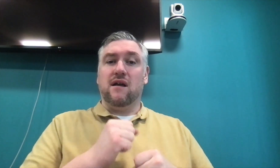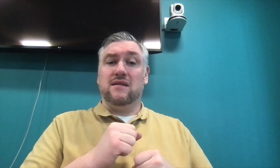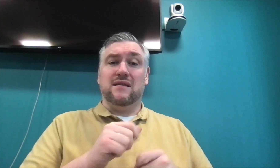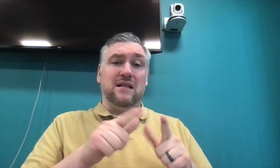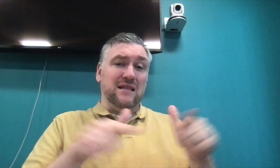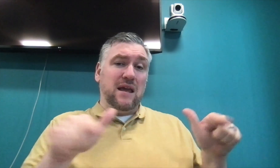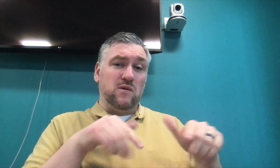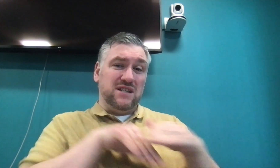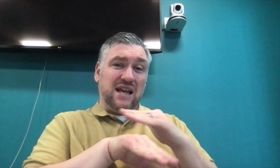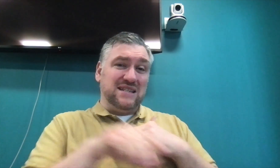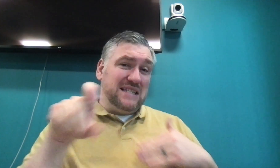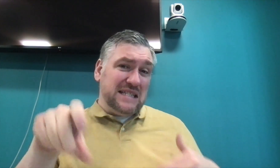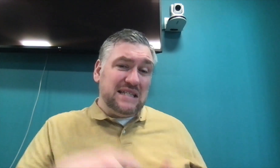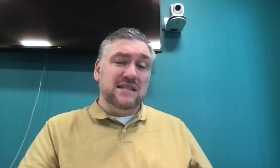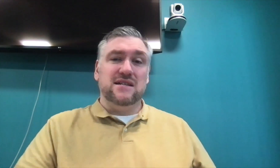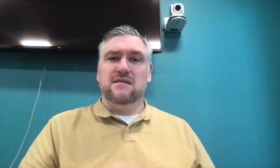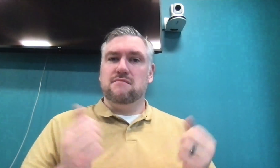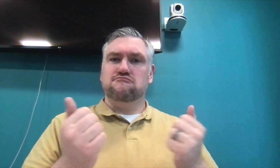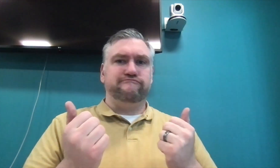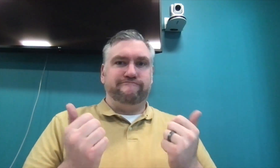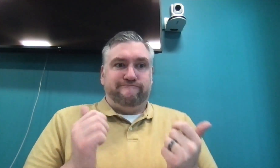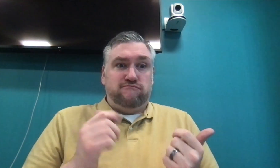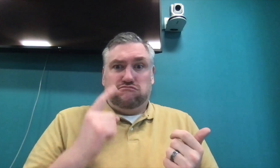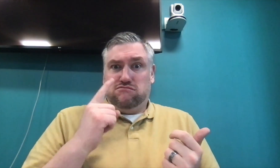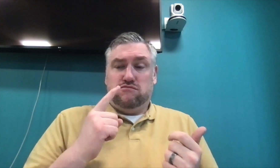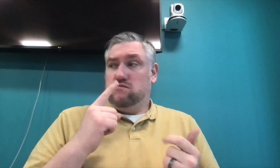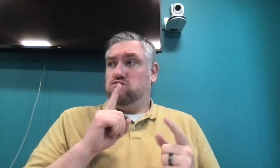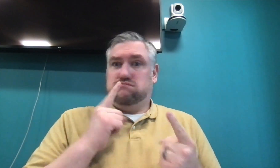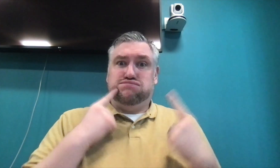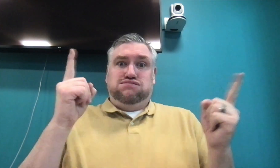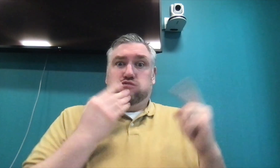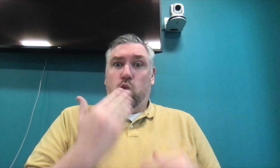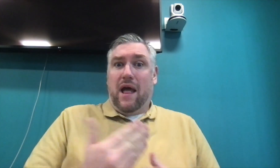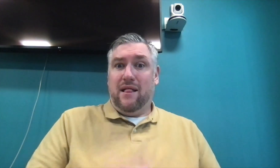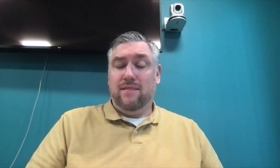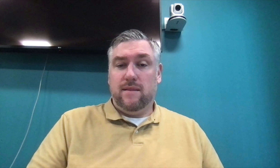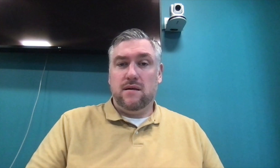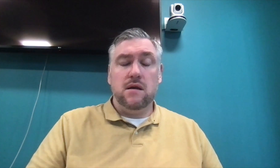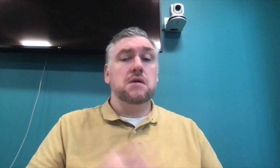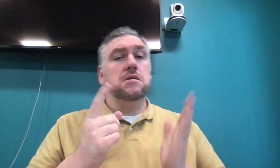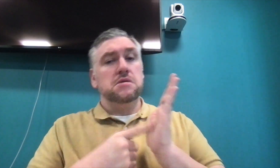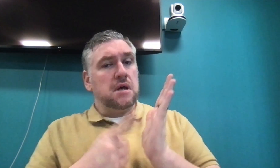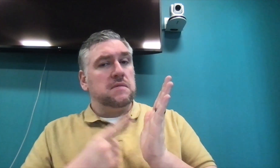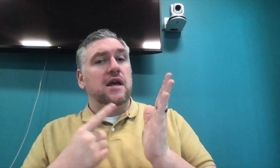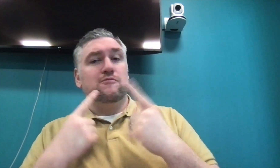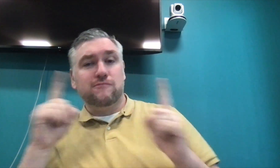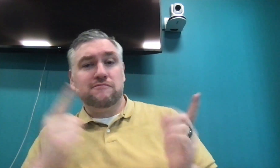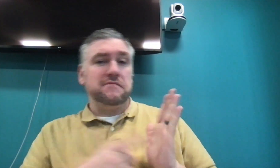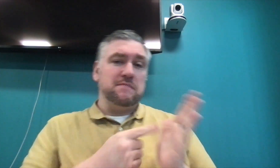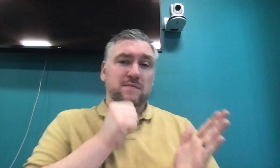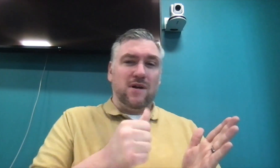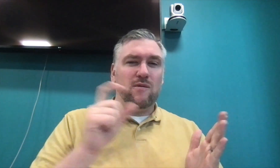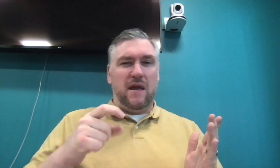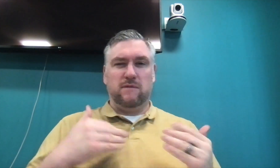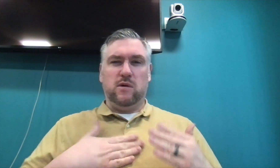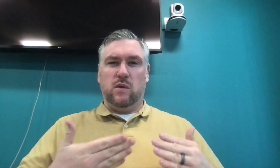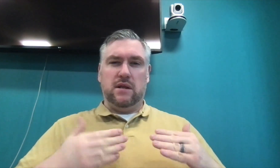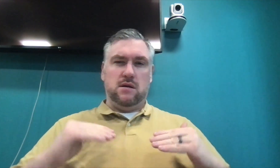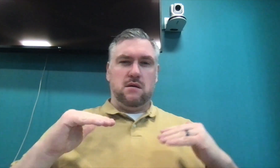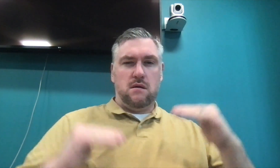The student got the language access they needed during the group. It was really successful. And sometimes that works,